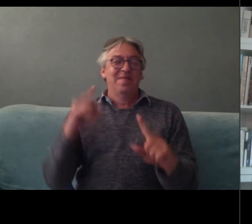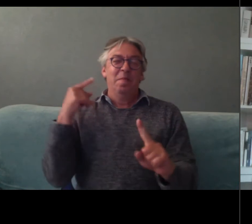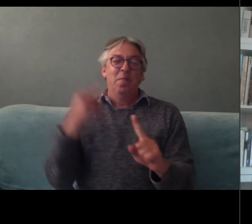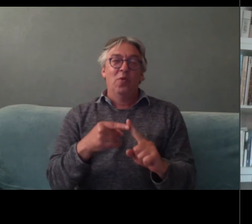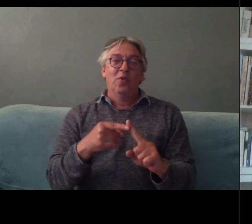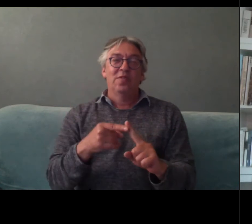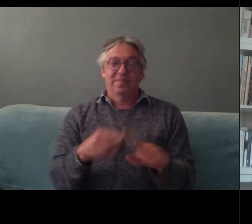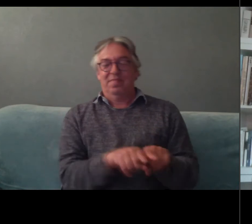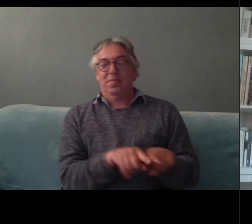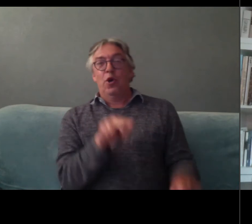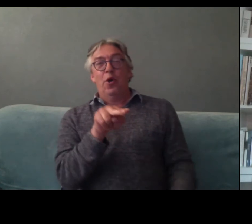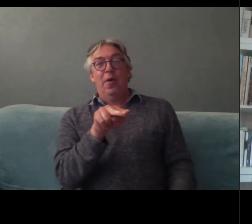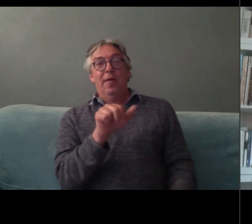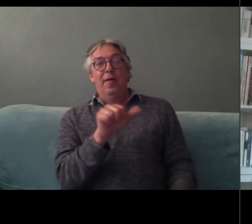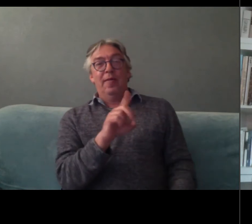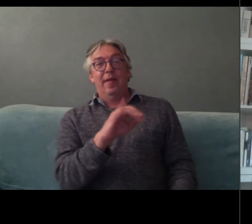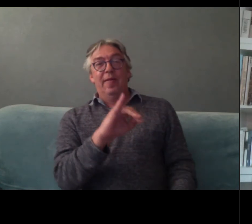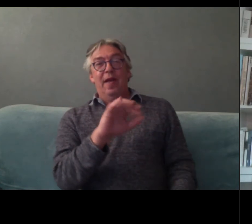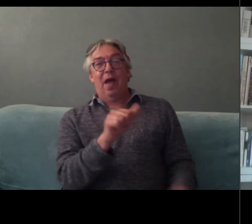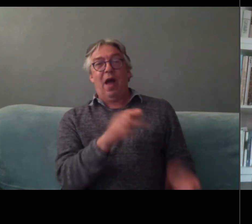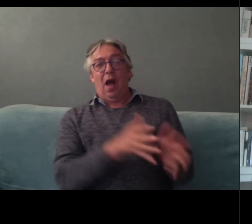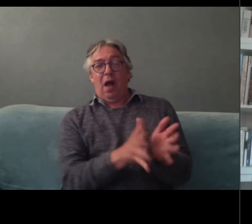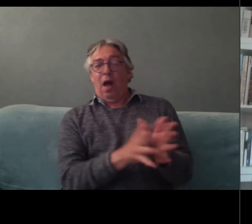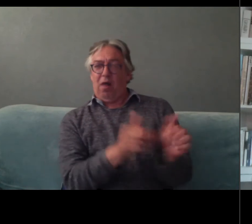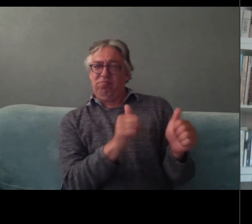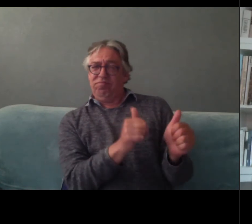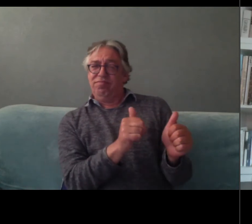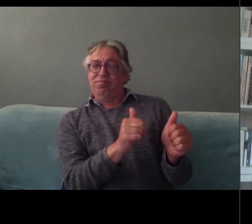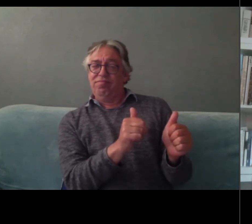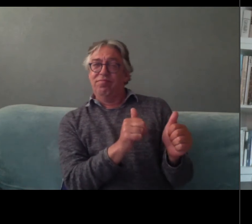when she talked about the CDF